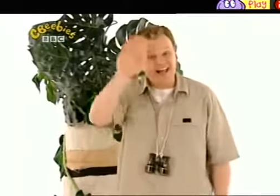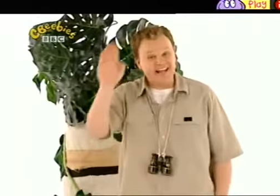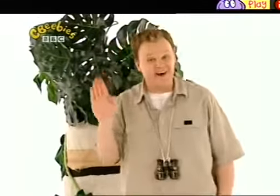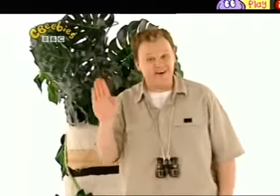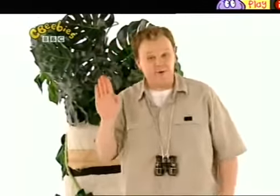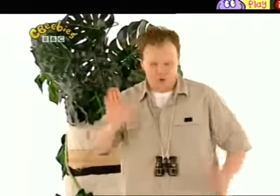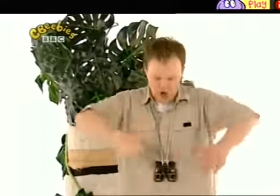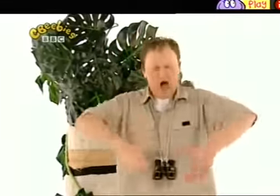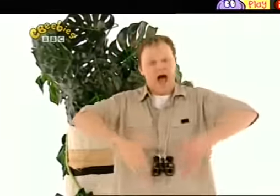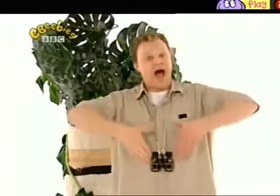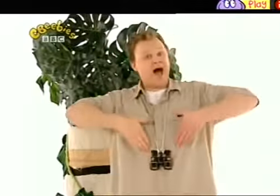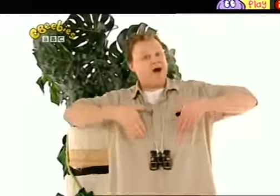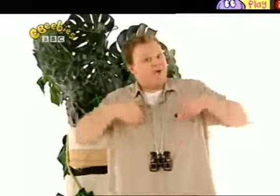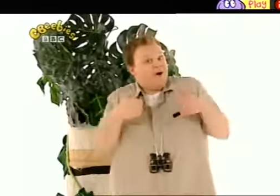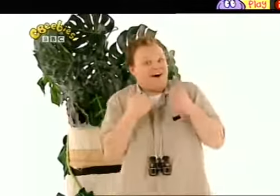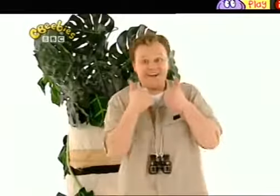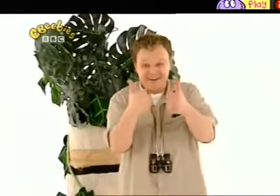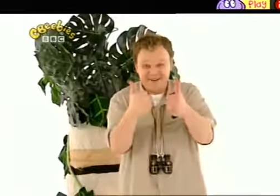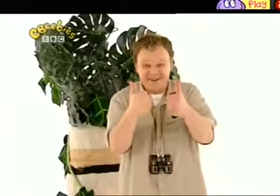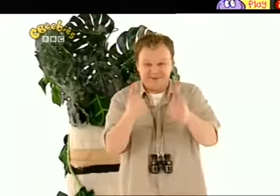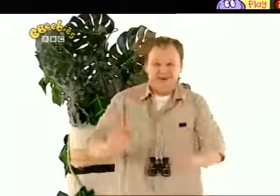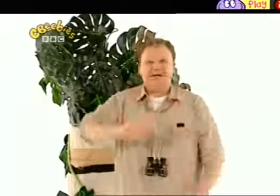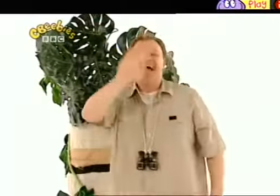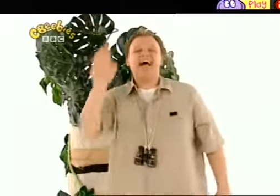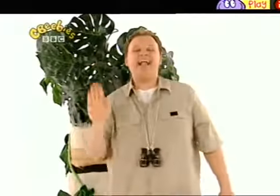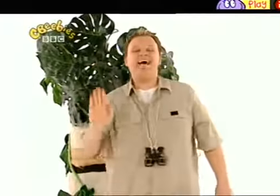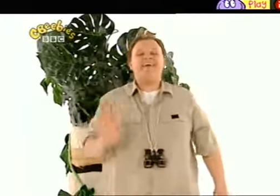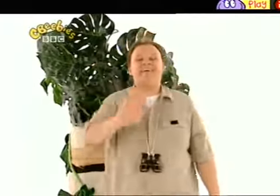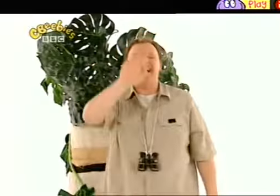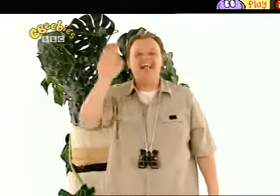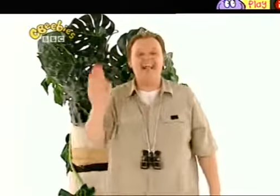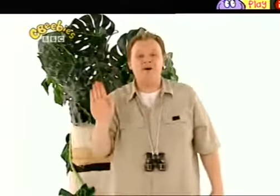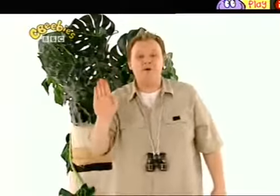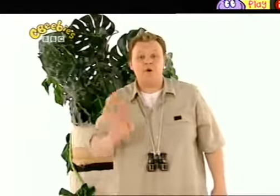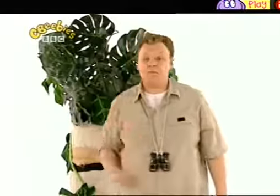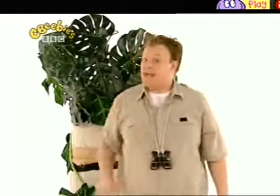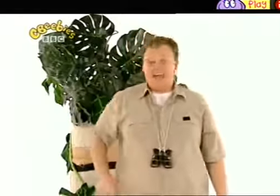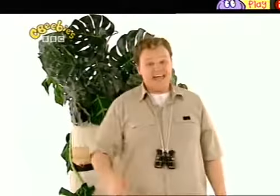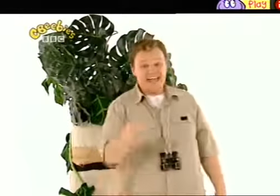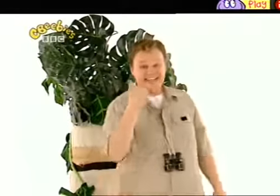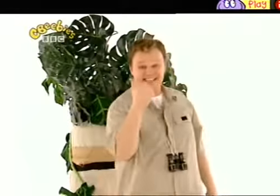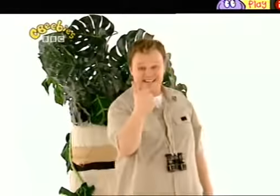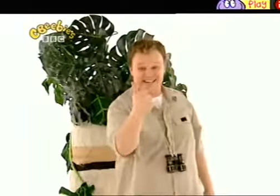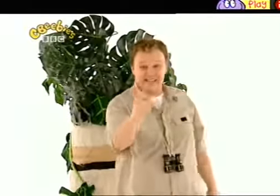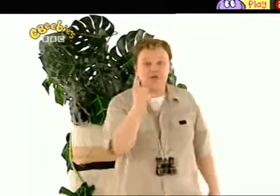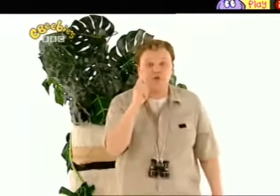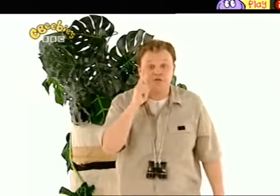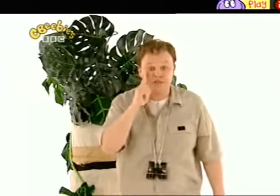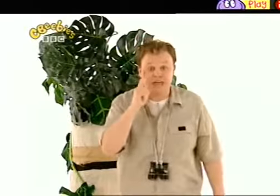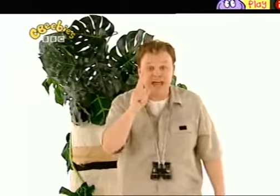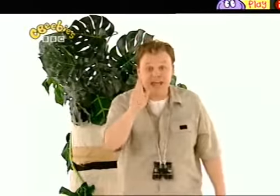hello, how are you? Hello, hello, it's good to see